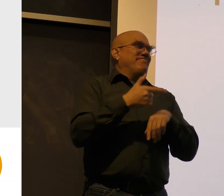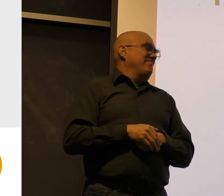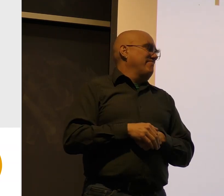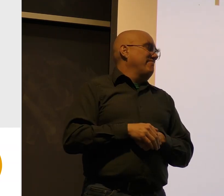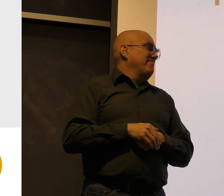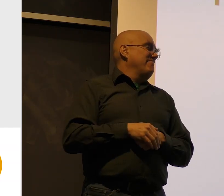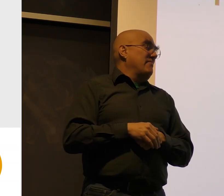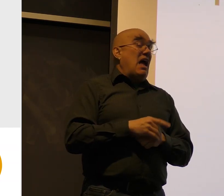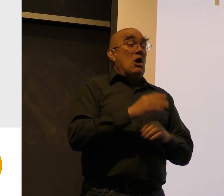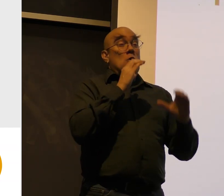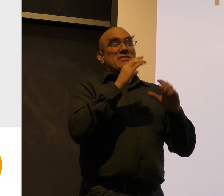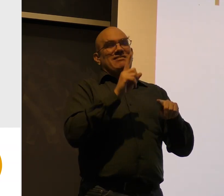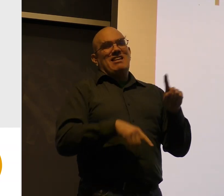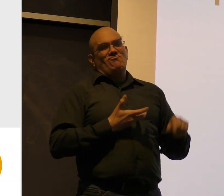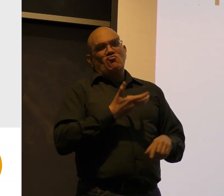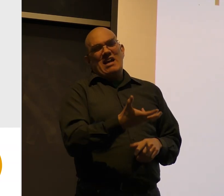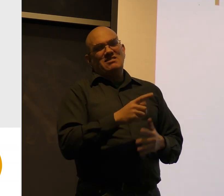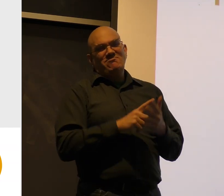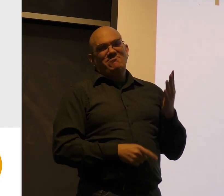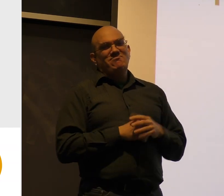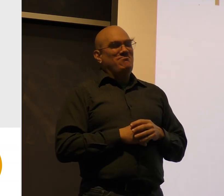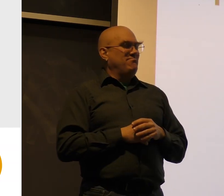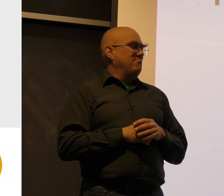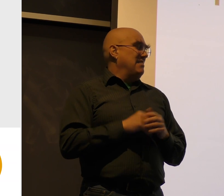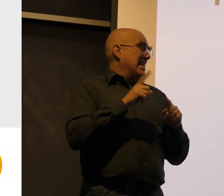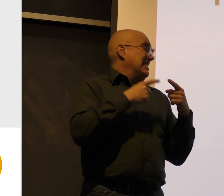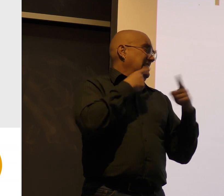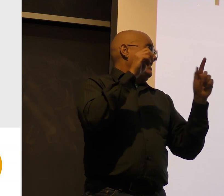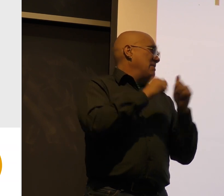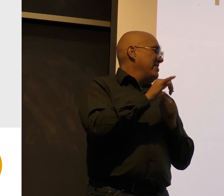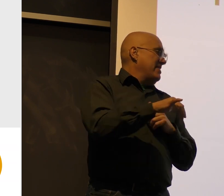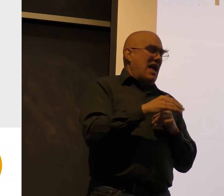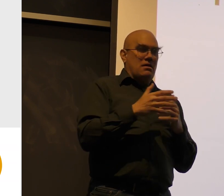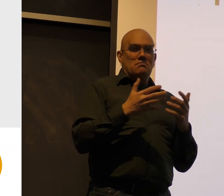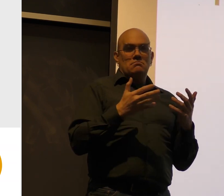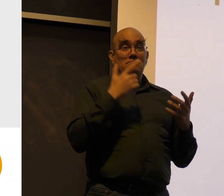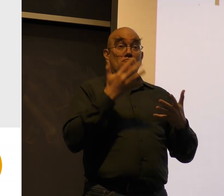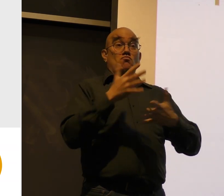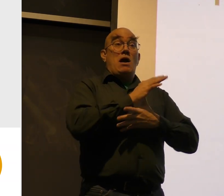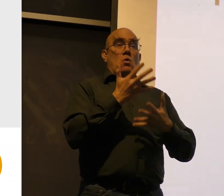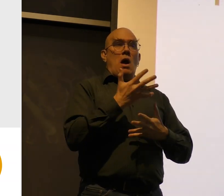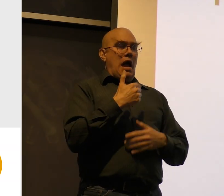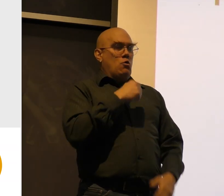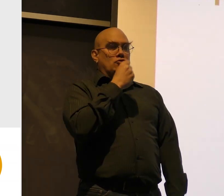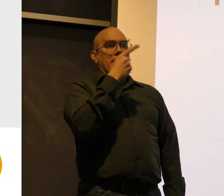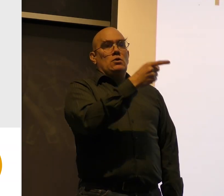real language. It's not real communication. You can't fully express yourself. No one could succeed using that as their